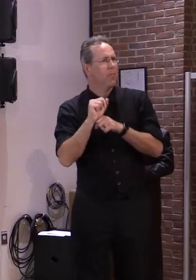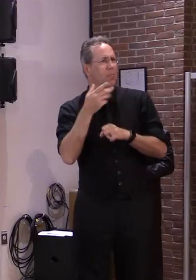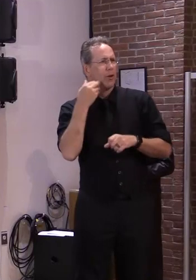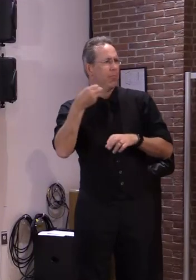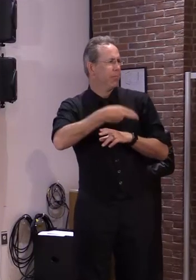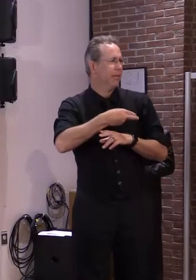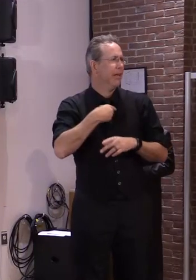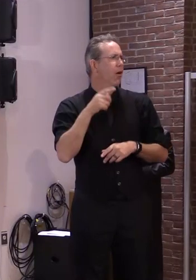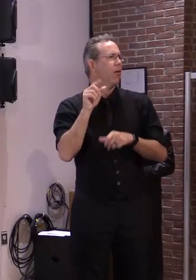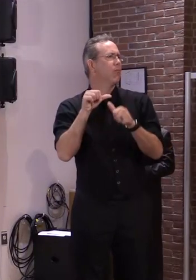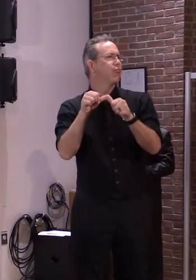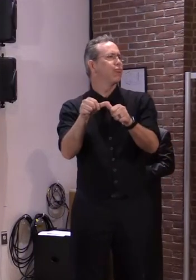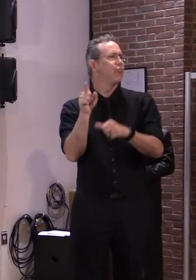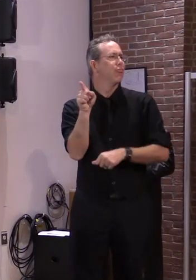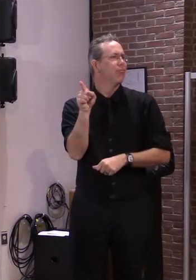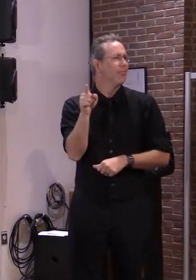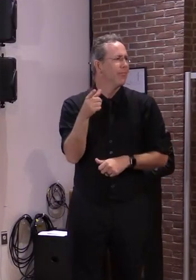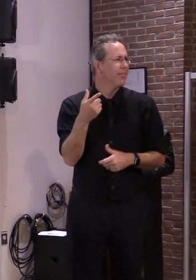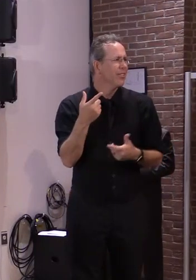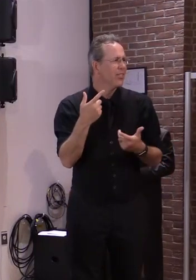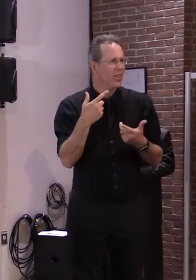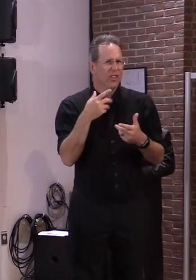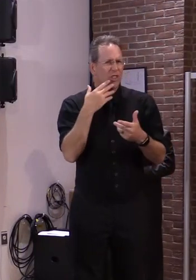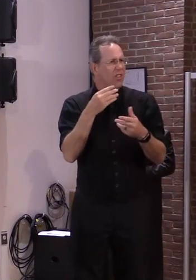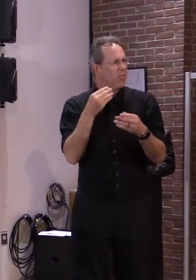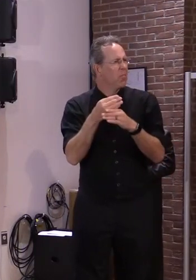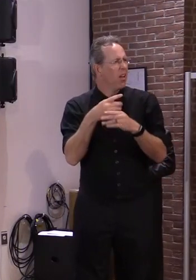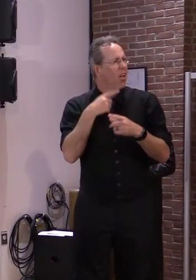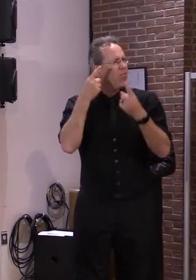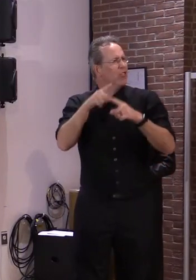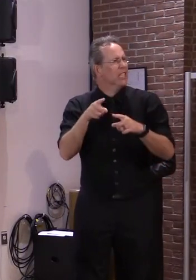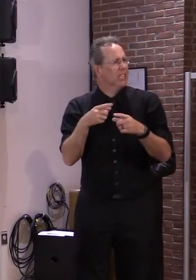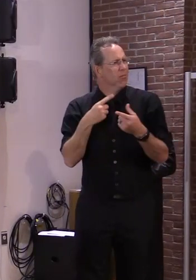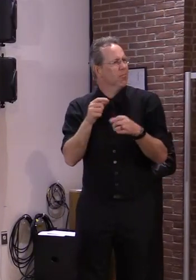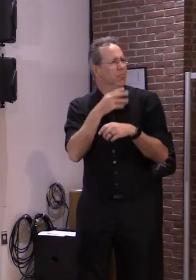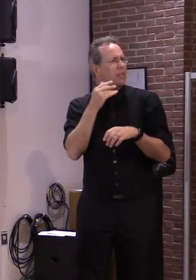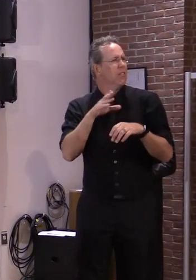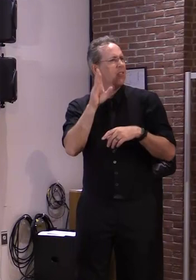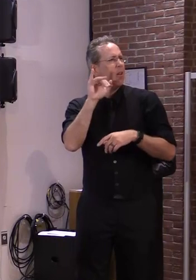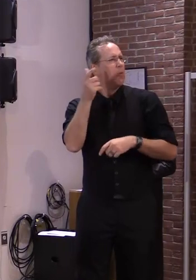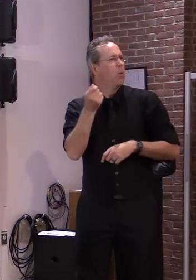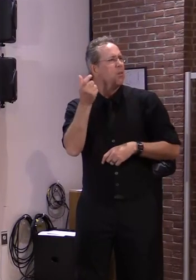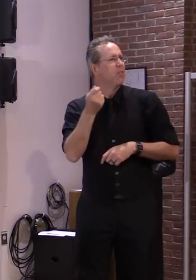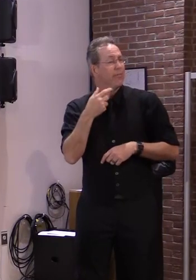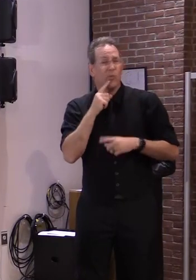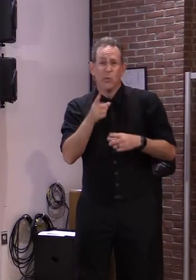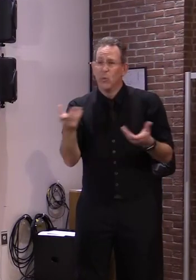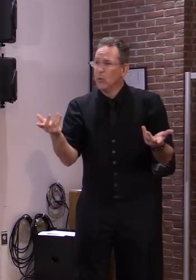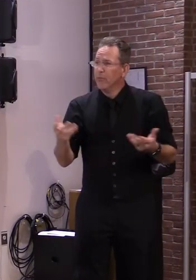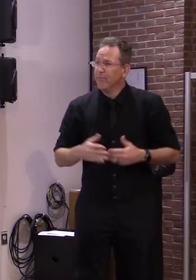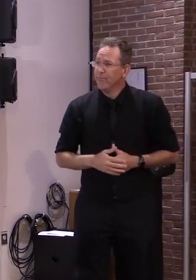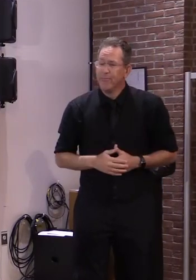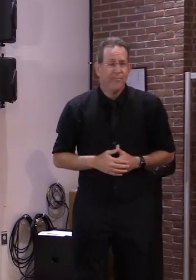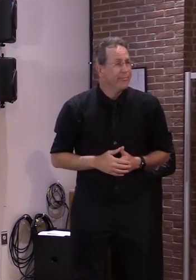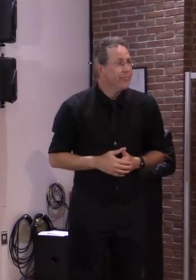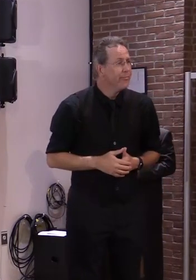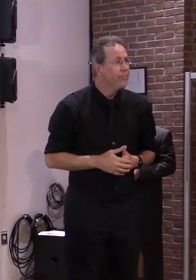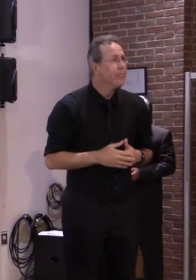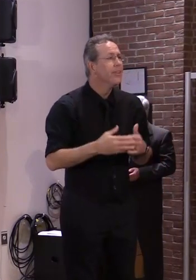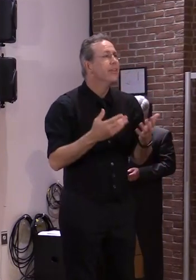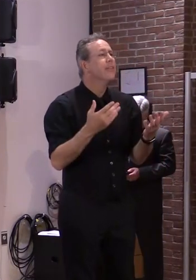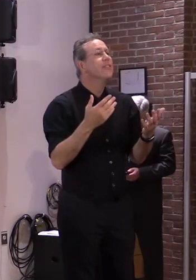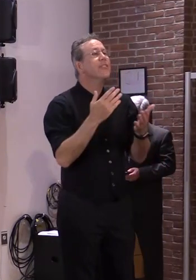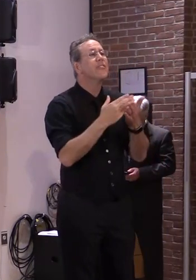better financial shape than they were if they were working. There's also a segment of the population